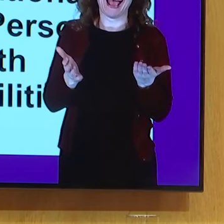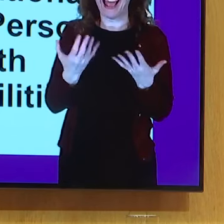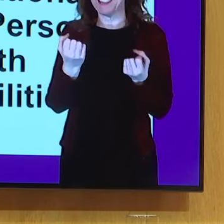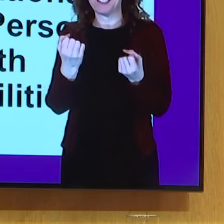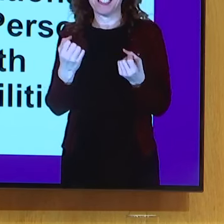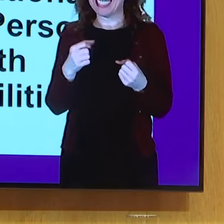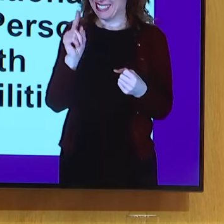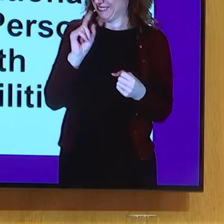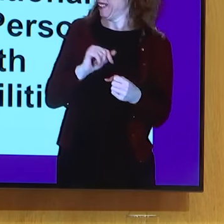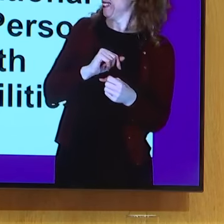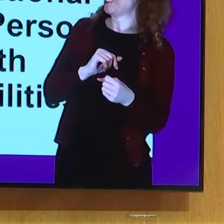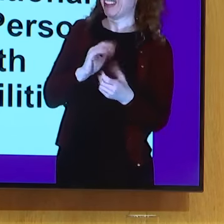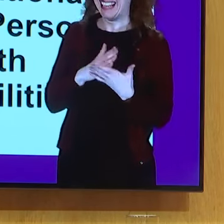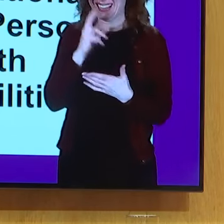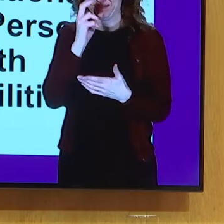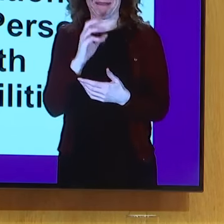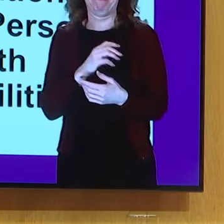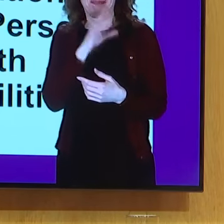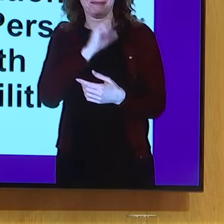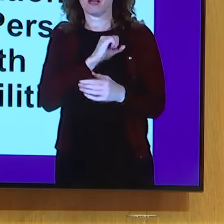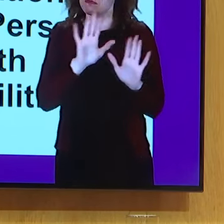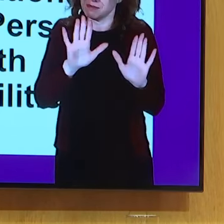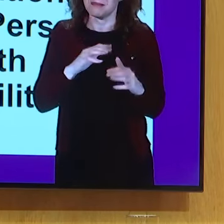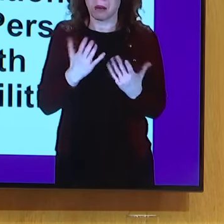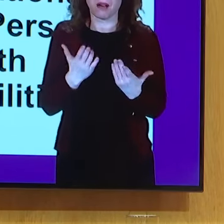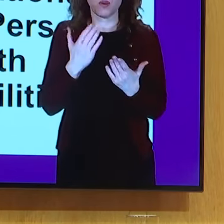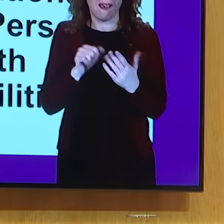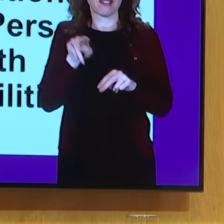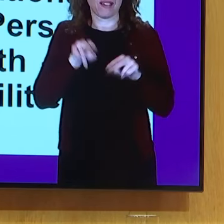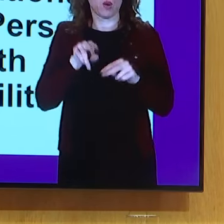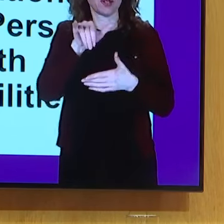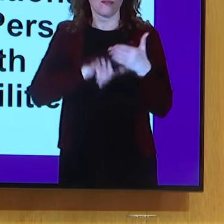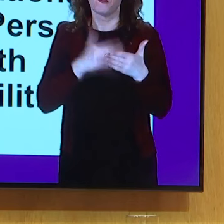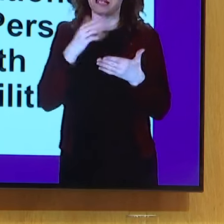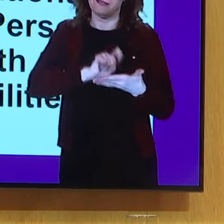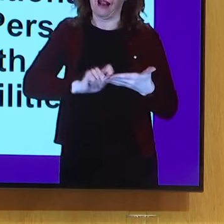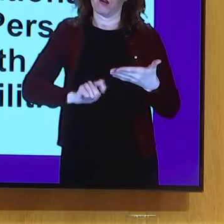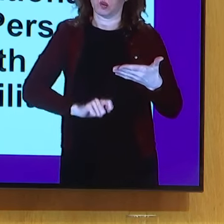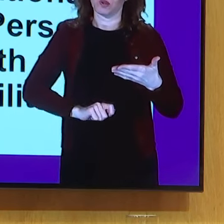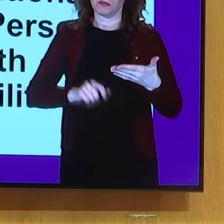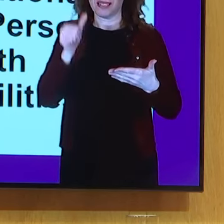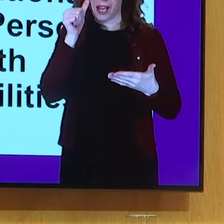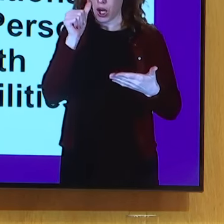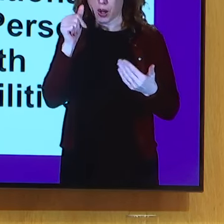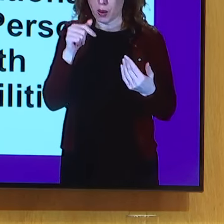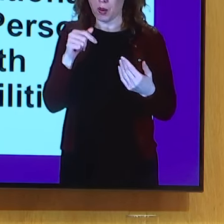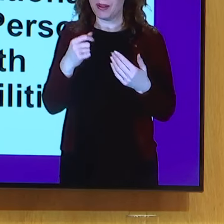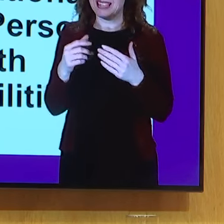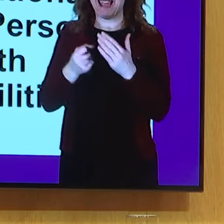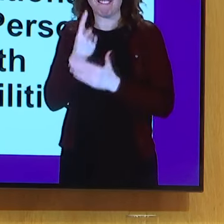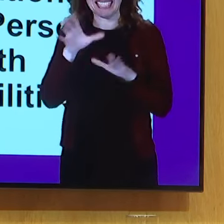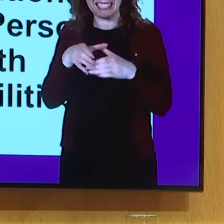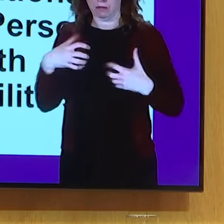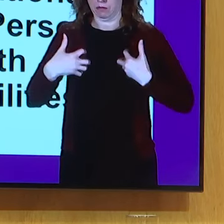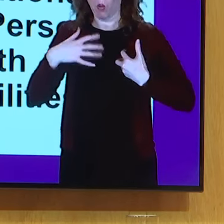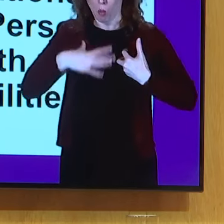a housekeeping thing to almost close on. Please do fill that out afterwards, because I know how passionate the events team feel about getting